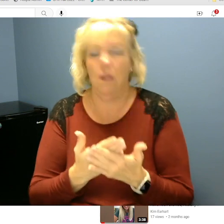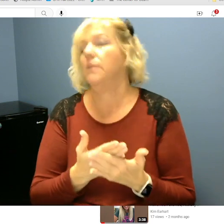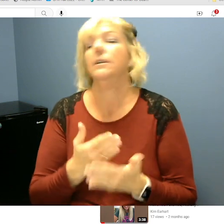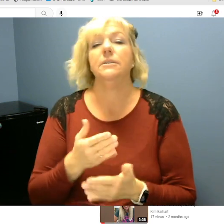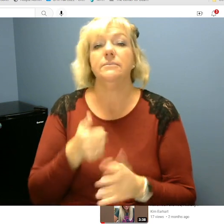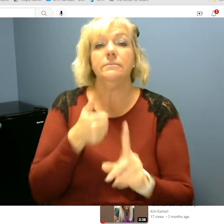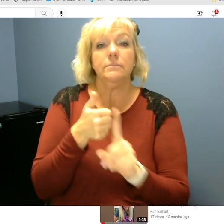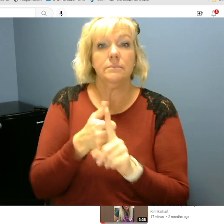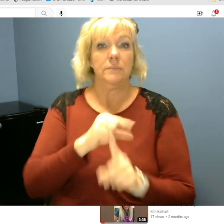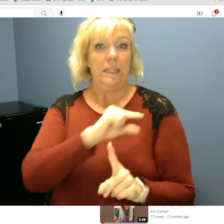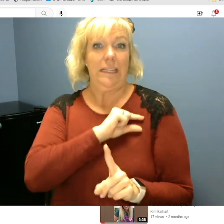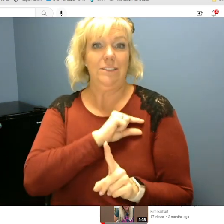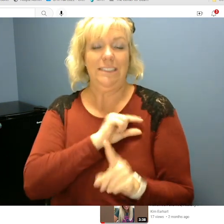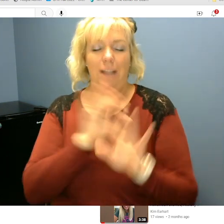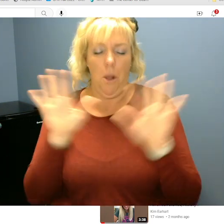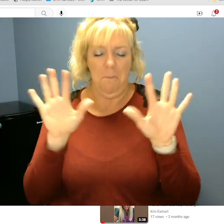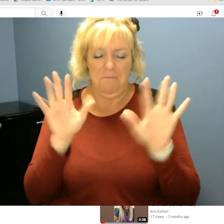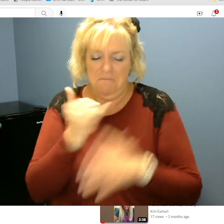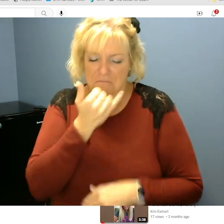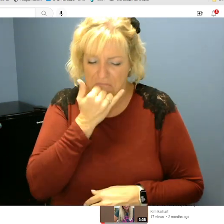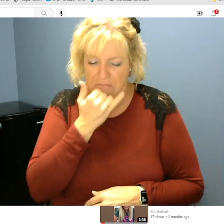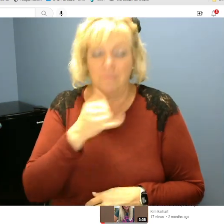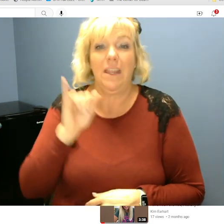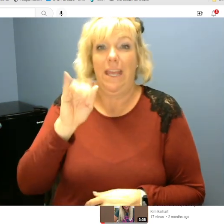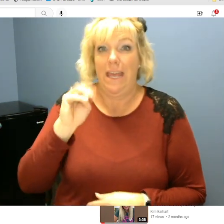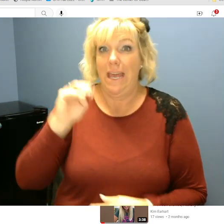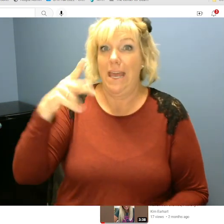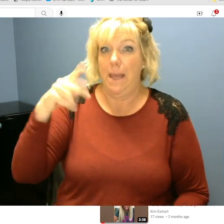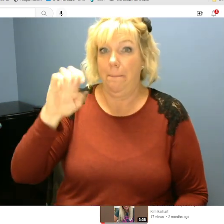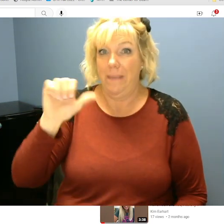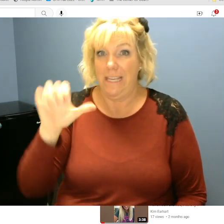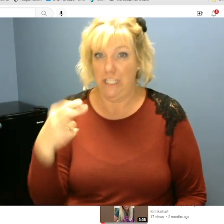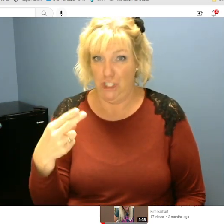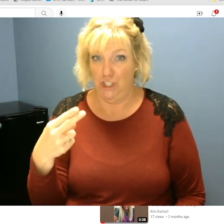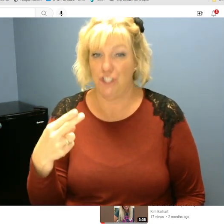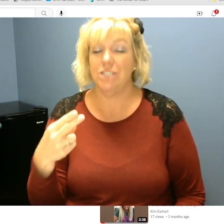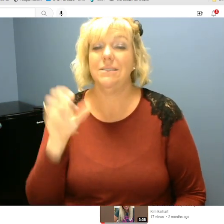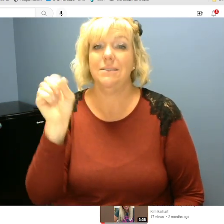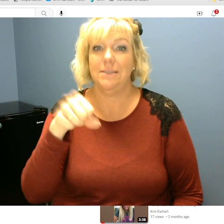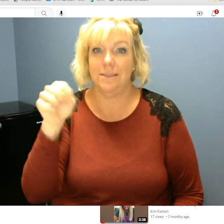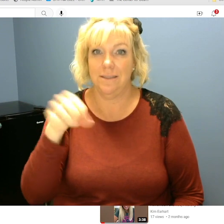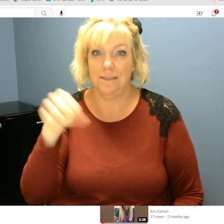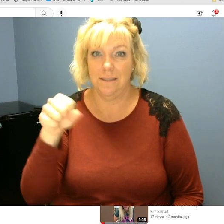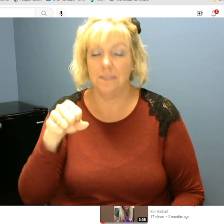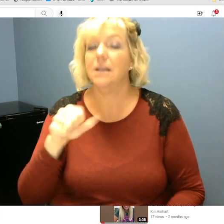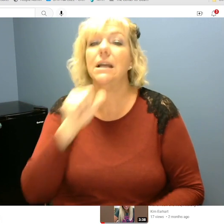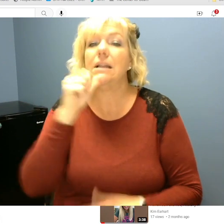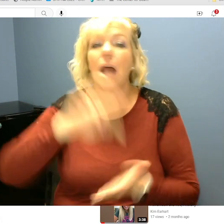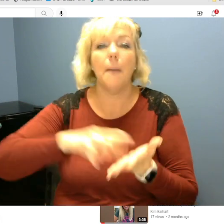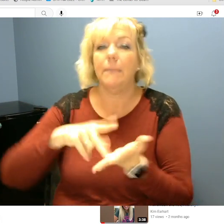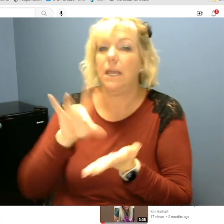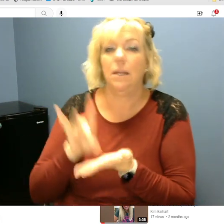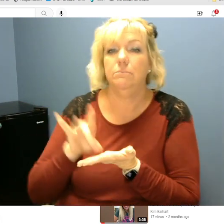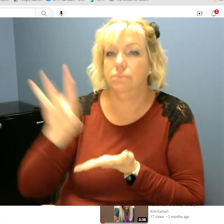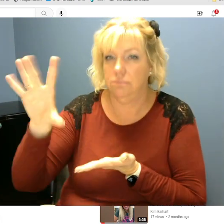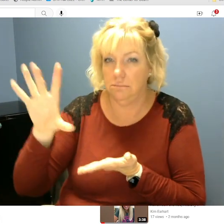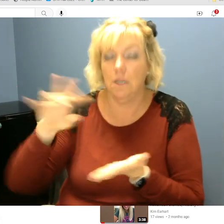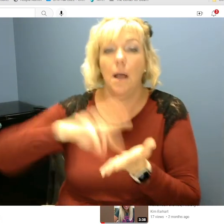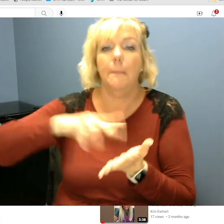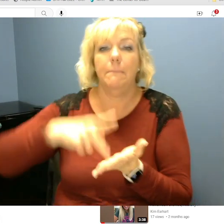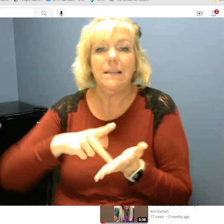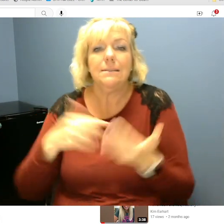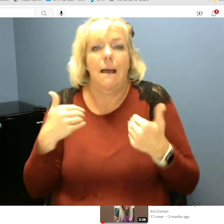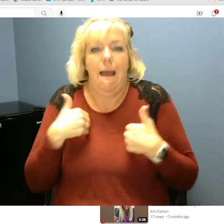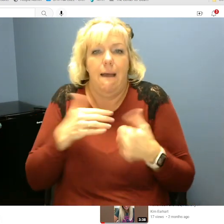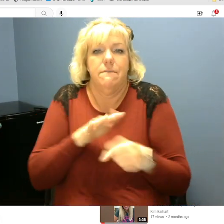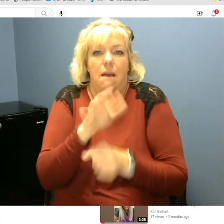scratch that. He's impeached, right? Because impeached doesn't mean that you're removed from office. Impeached just means that there's enough